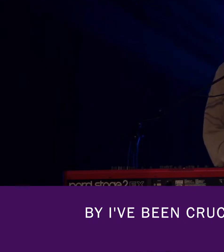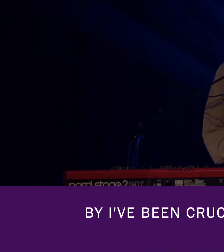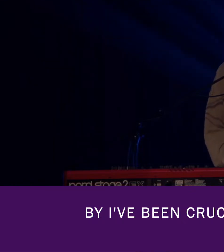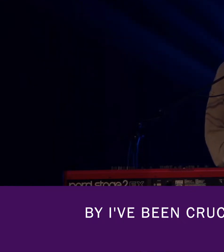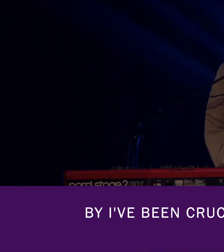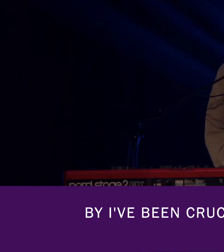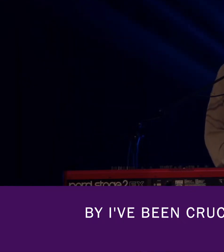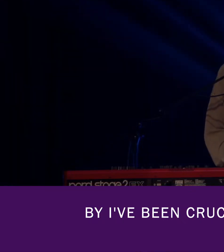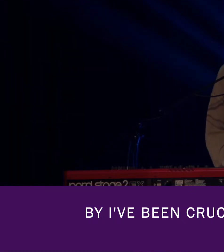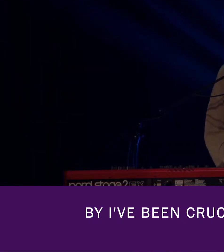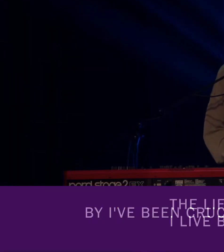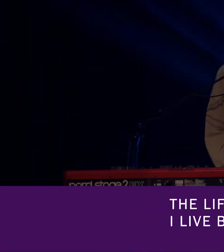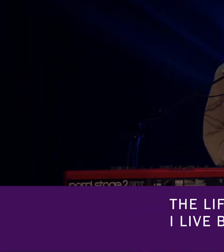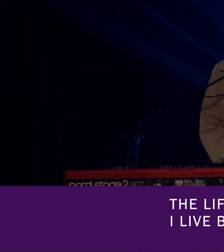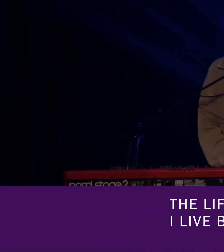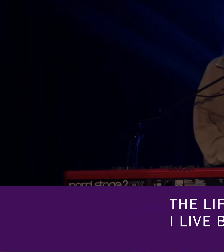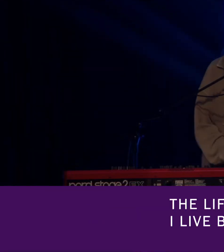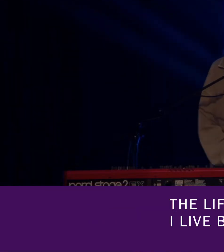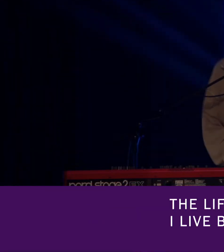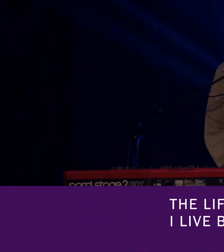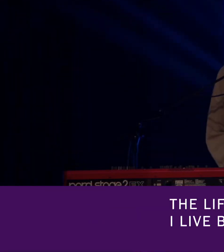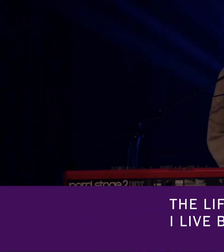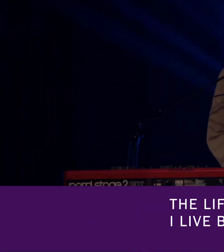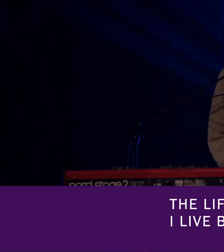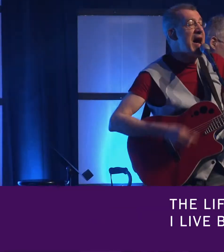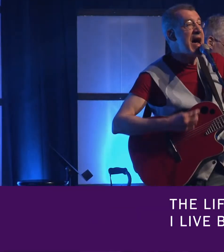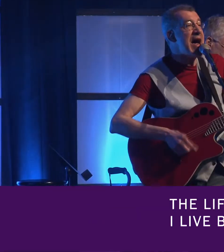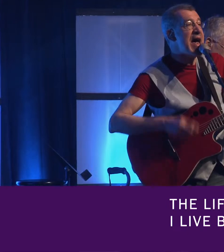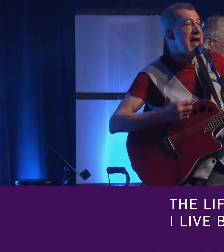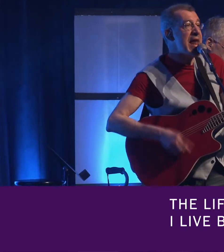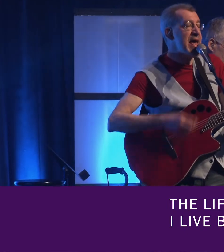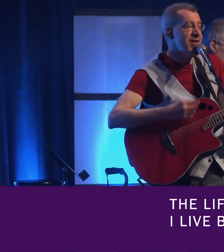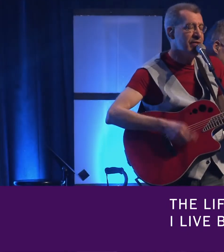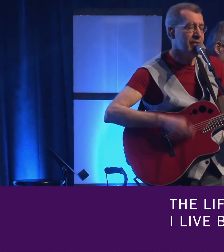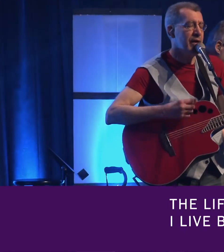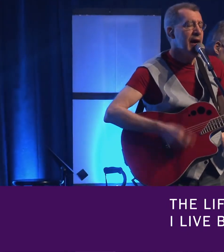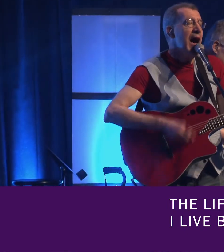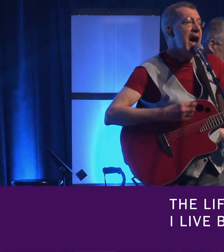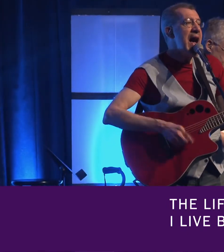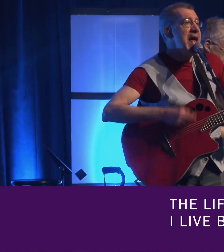crucified with Christ. The life I